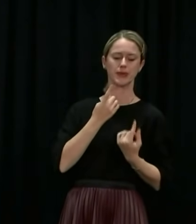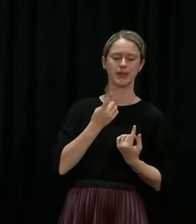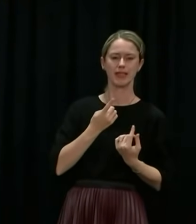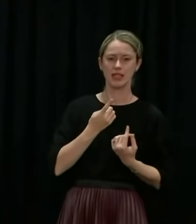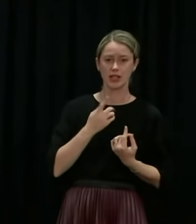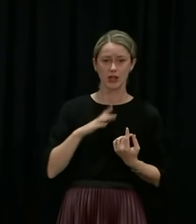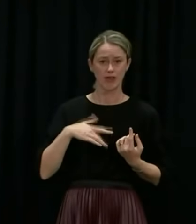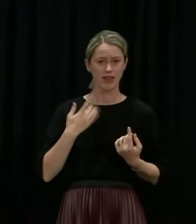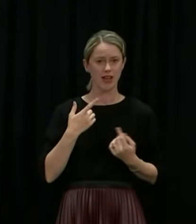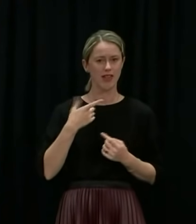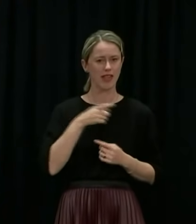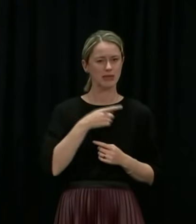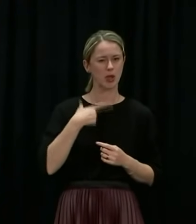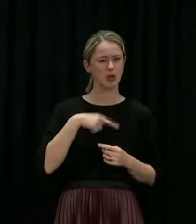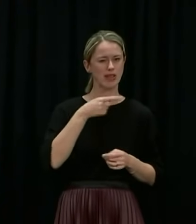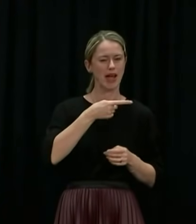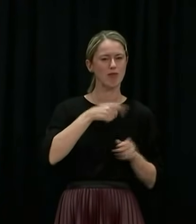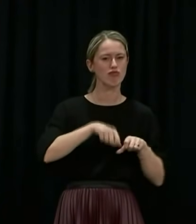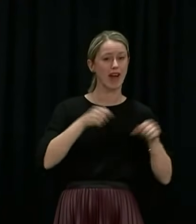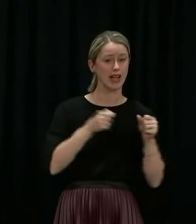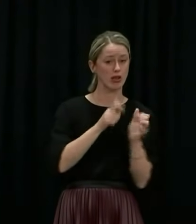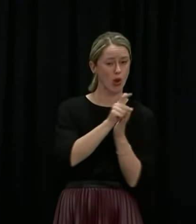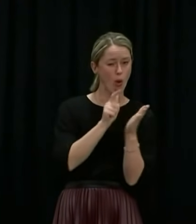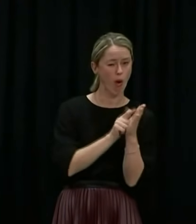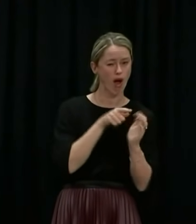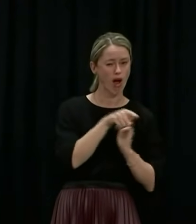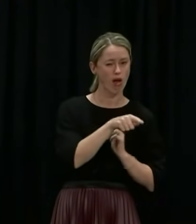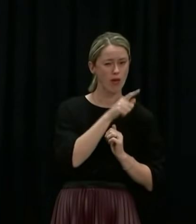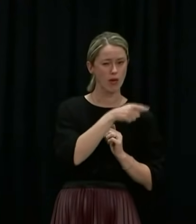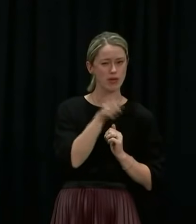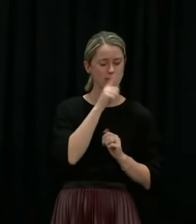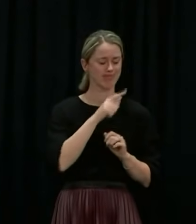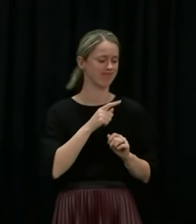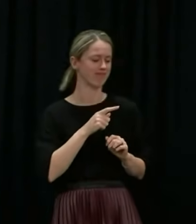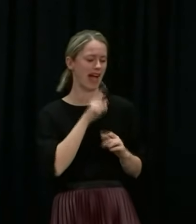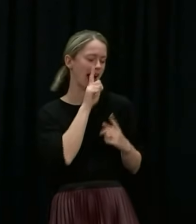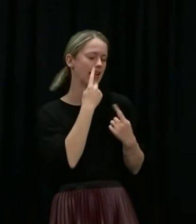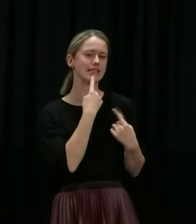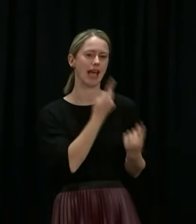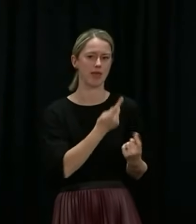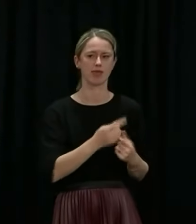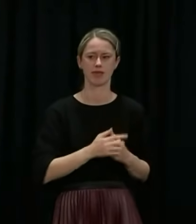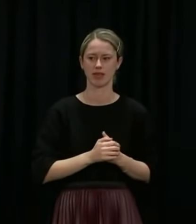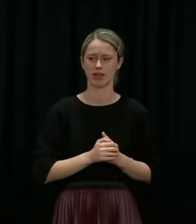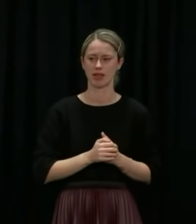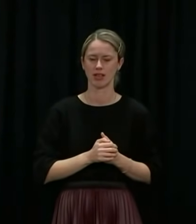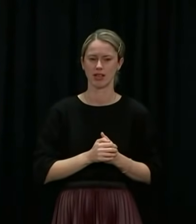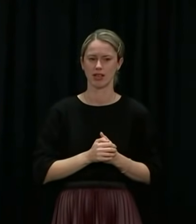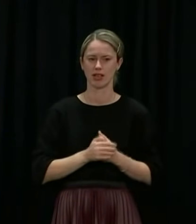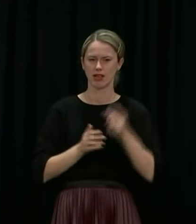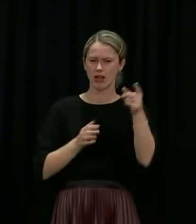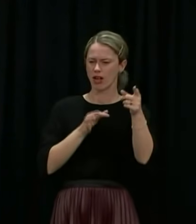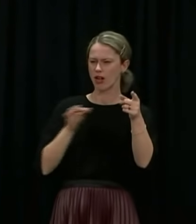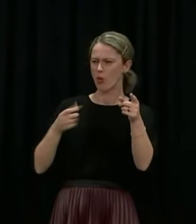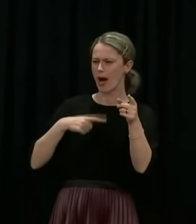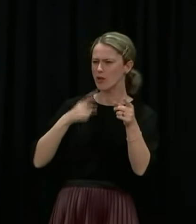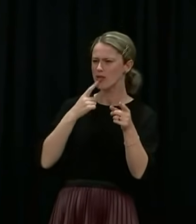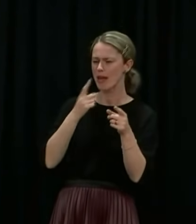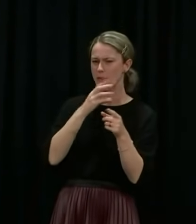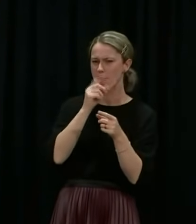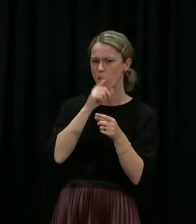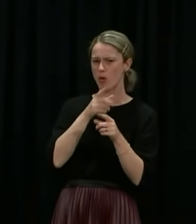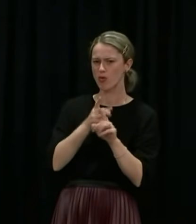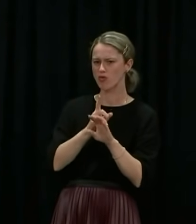come forward because there is criminal activity involved? I wouldn't want to speculate on that. No. Why have you said that there's